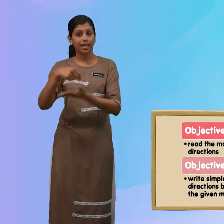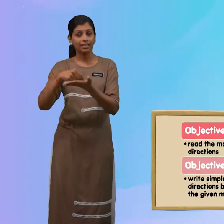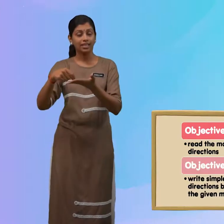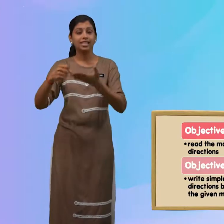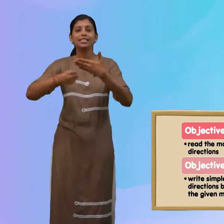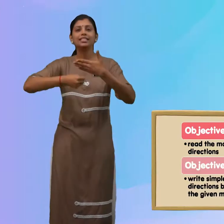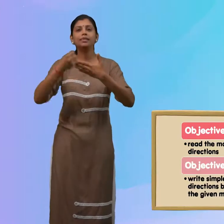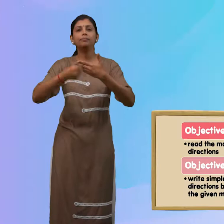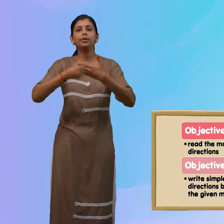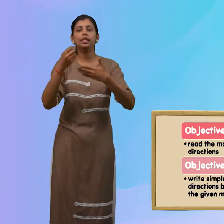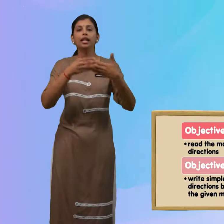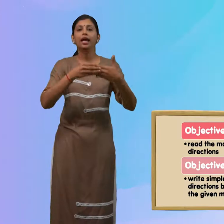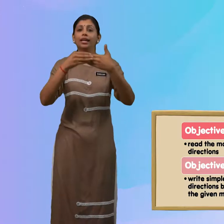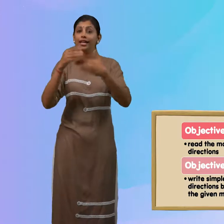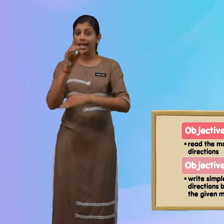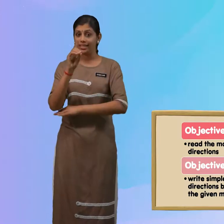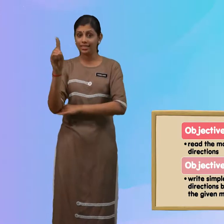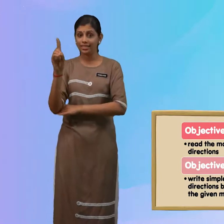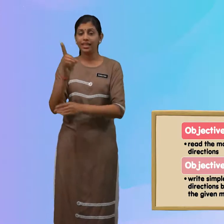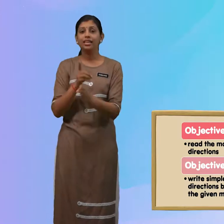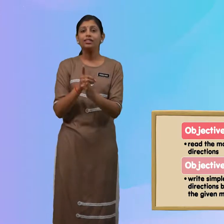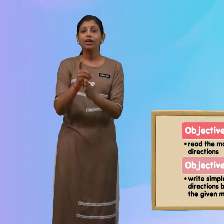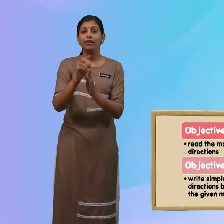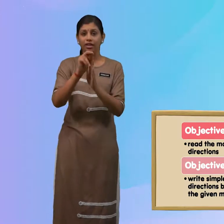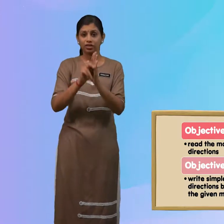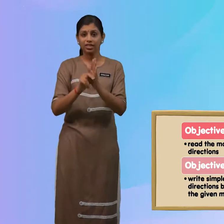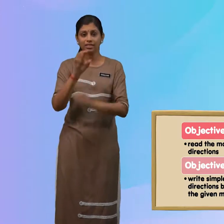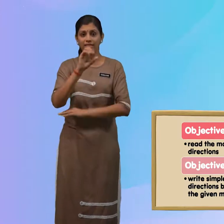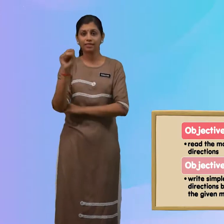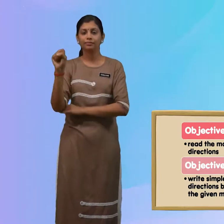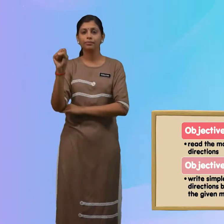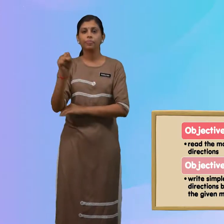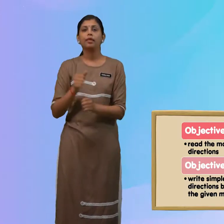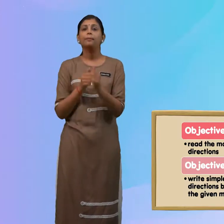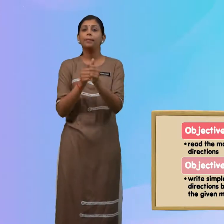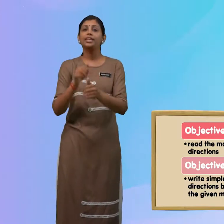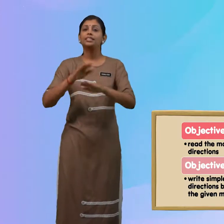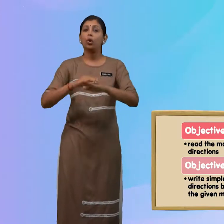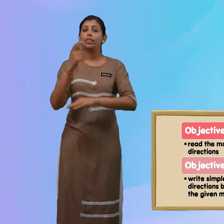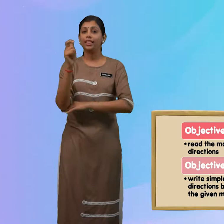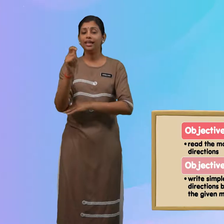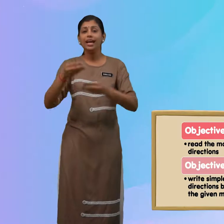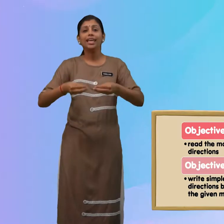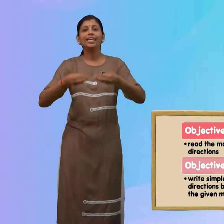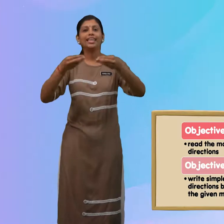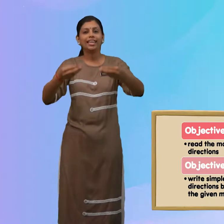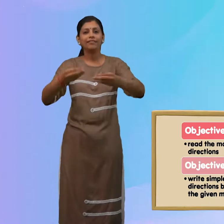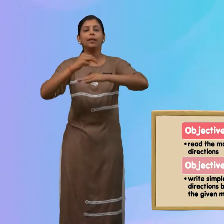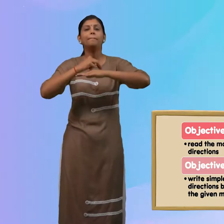write simple guided directions based on the given